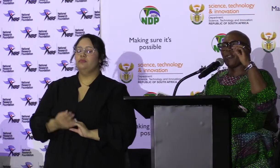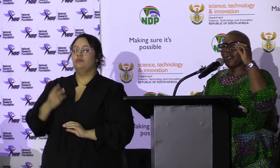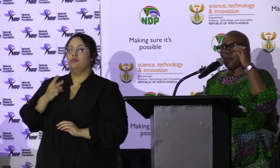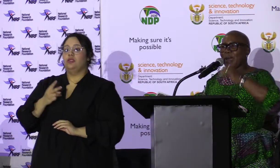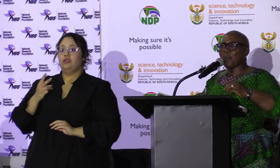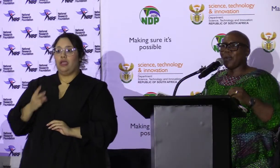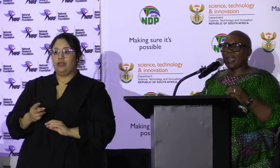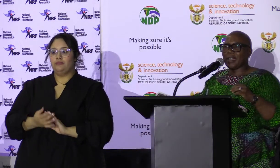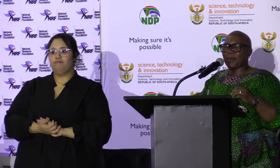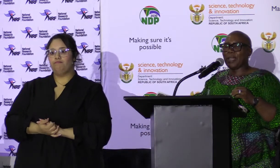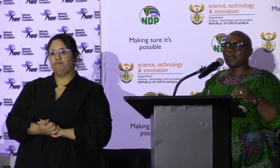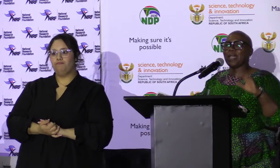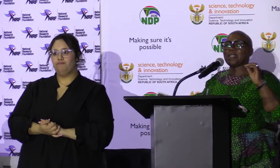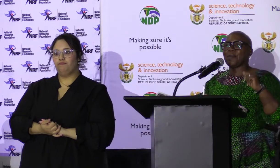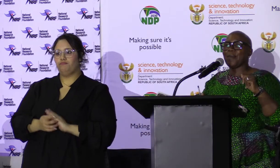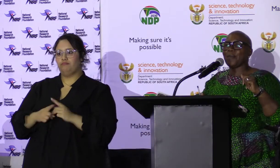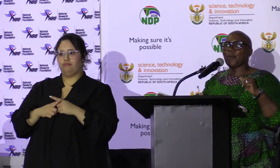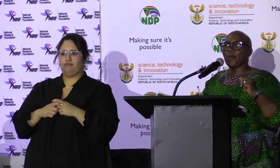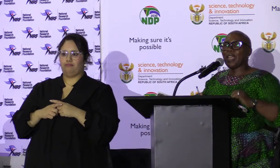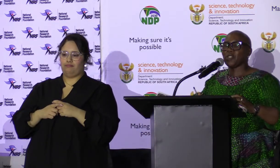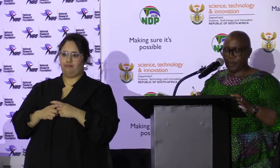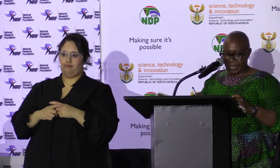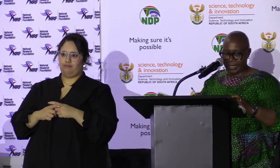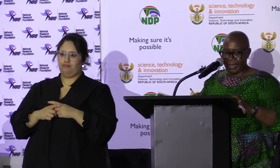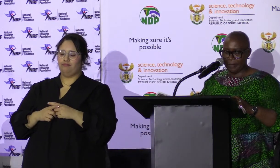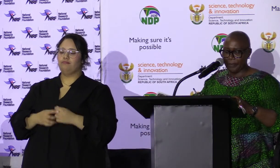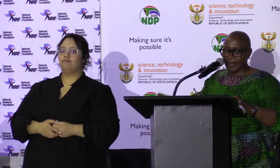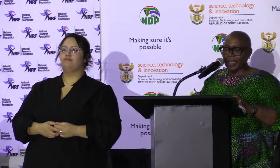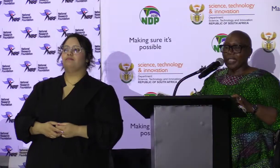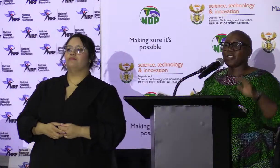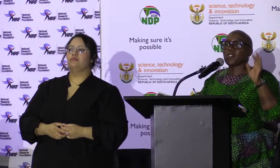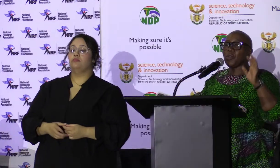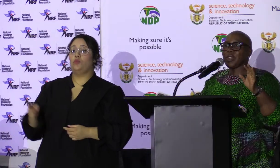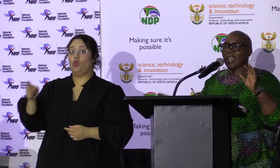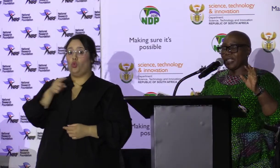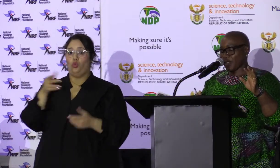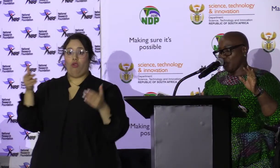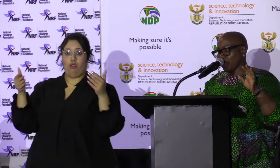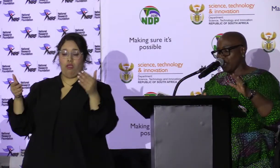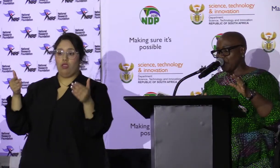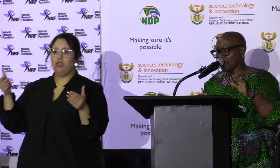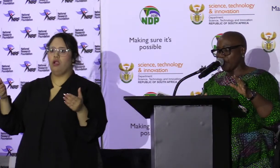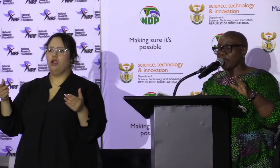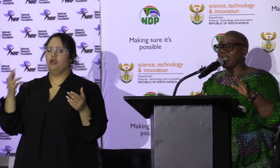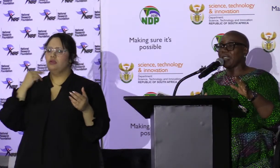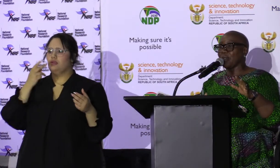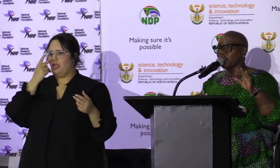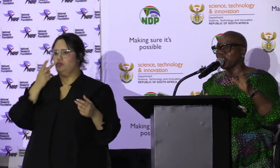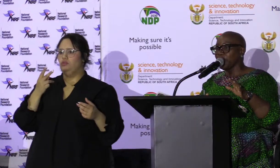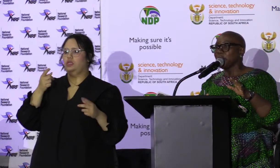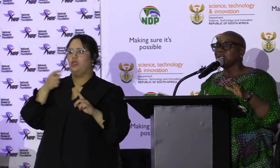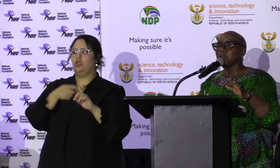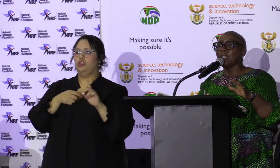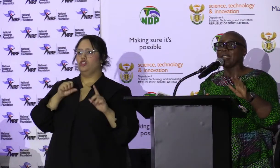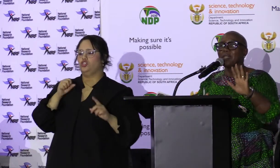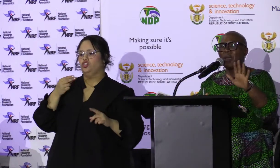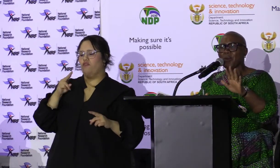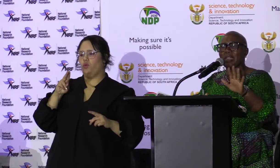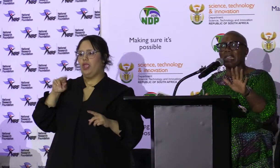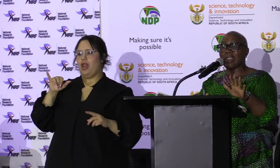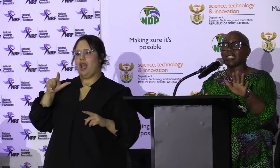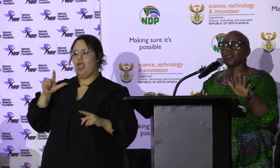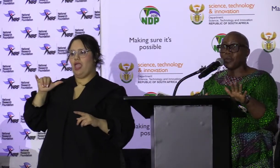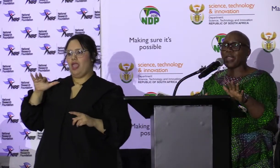Again, ngoba ngifuna ukubabonga laba bantu bami, whilst we are here, it's so nice. Ushilu Sivuyile, Ushilu